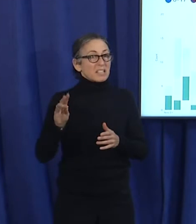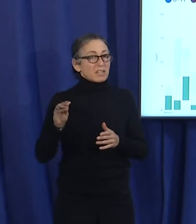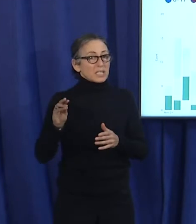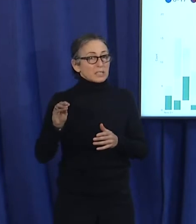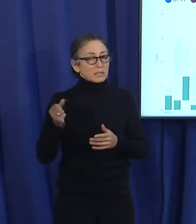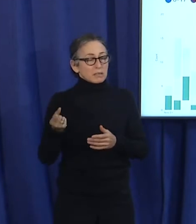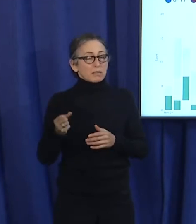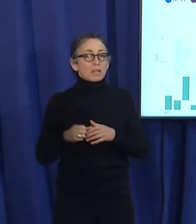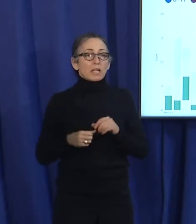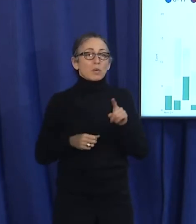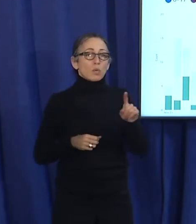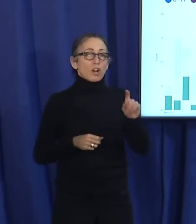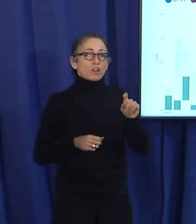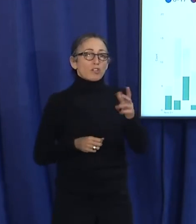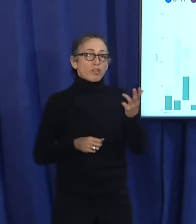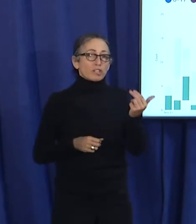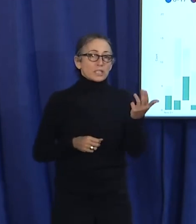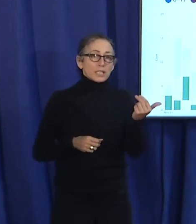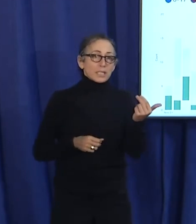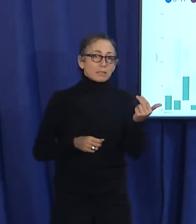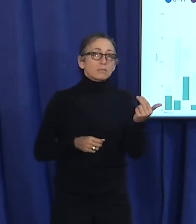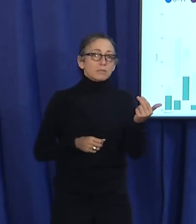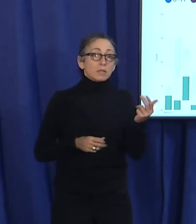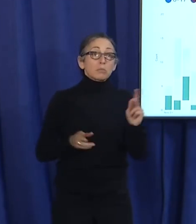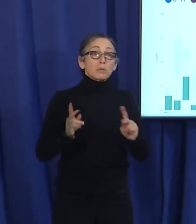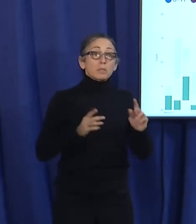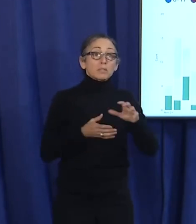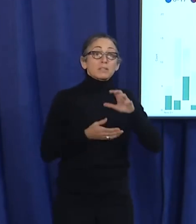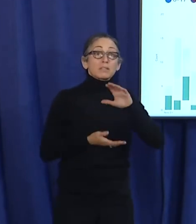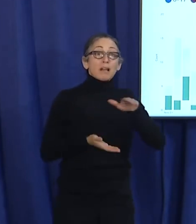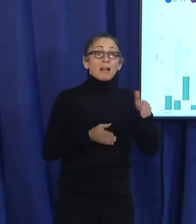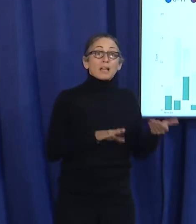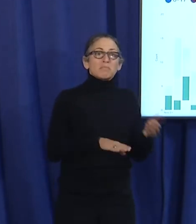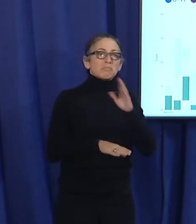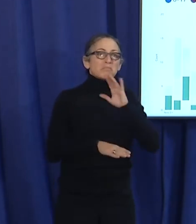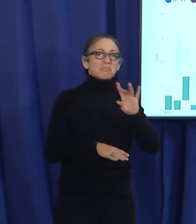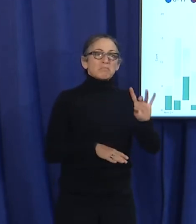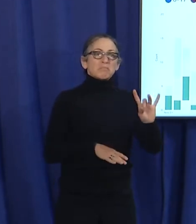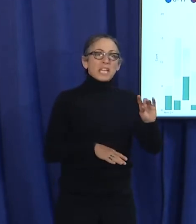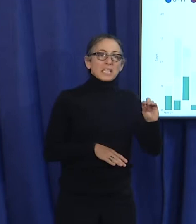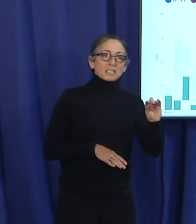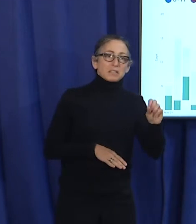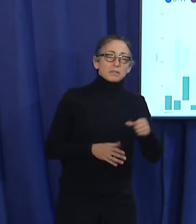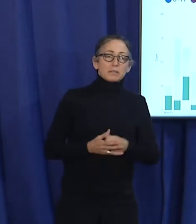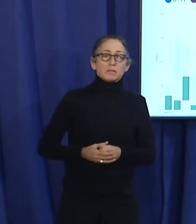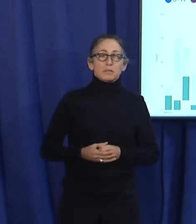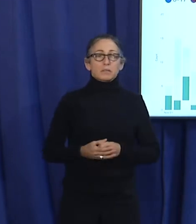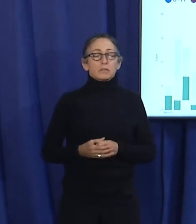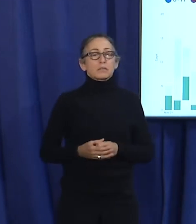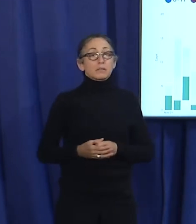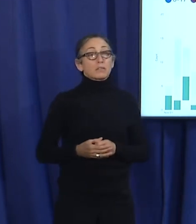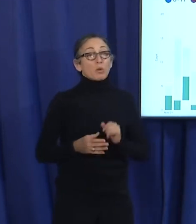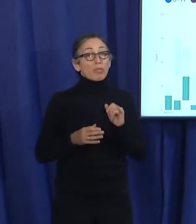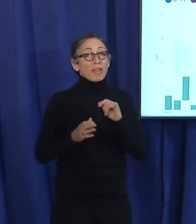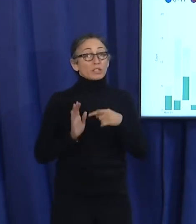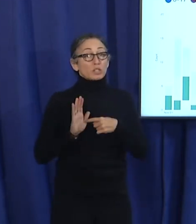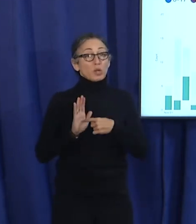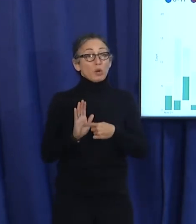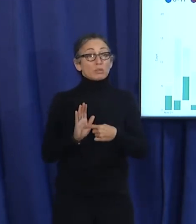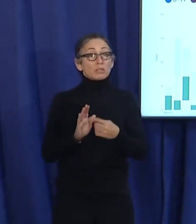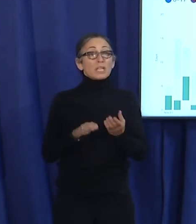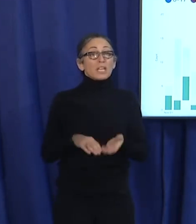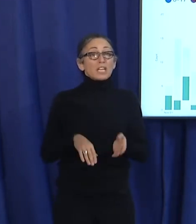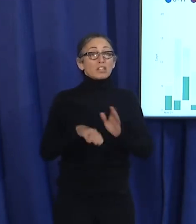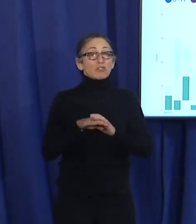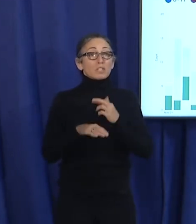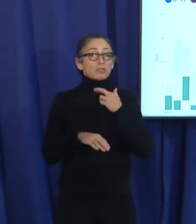and 113 die of COVID in their 80s. So this again reflects the increased risk that we see